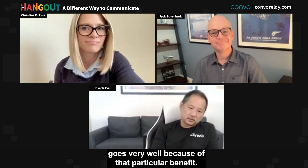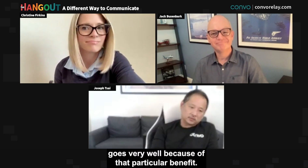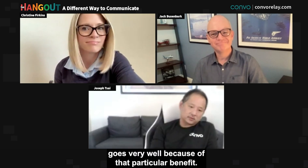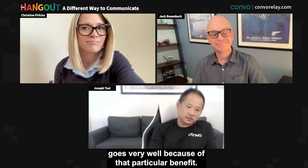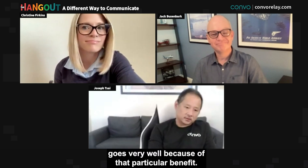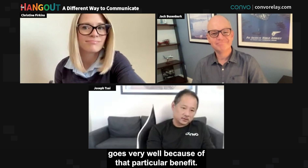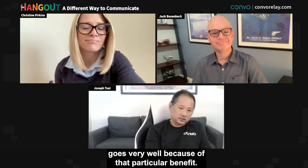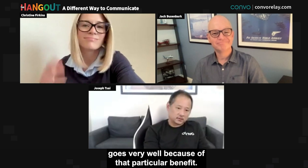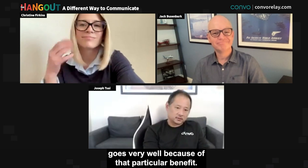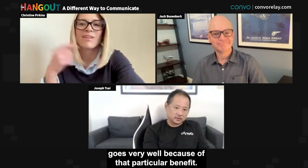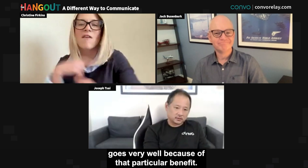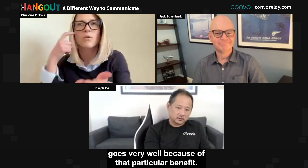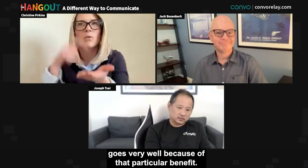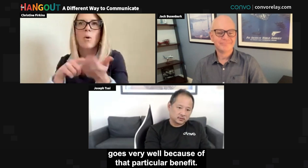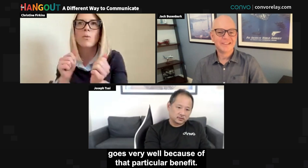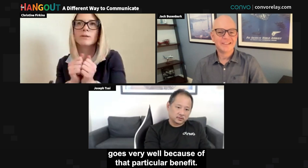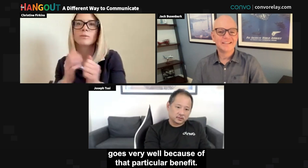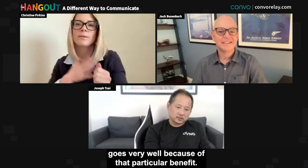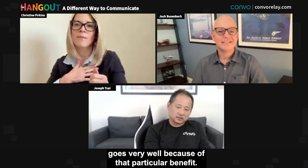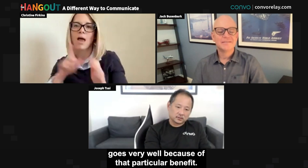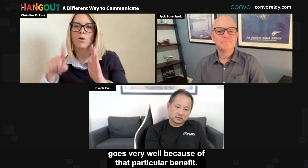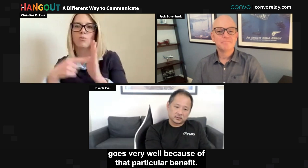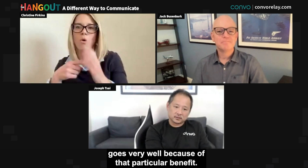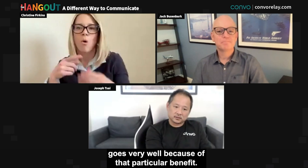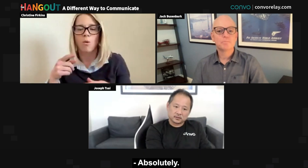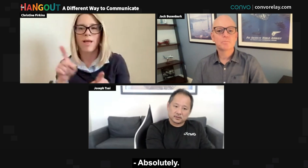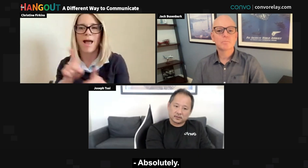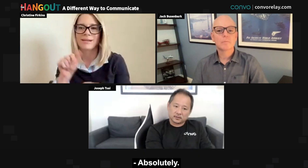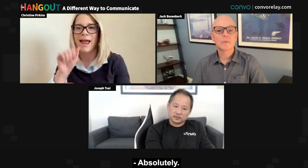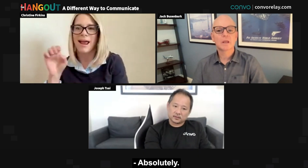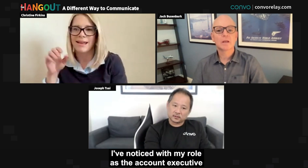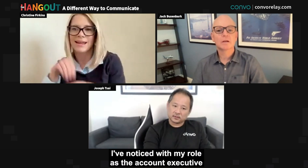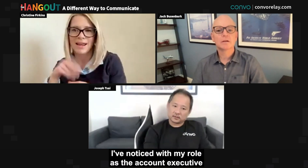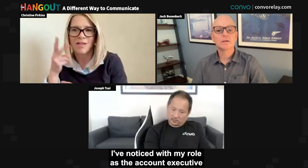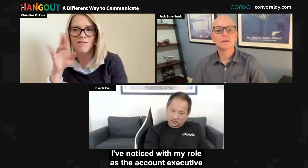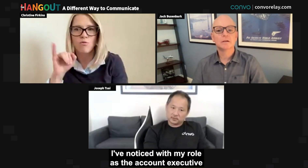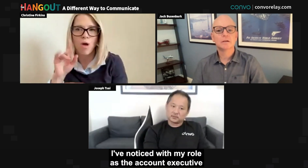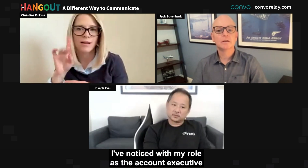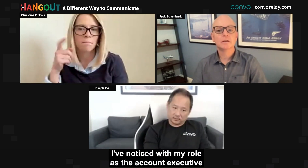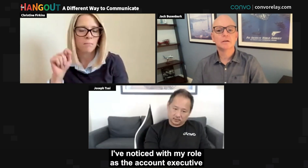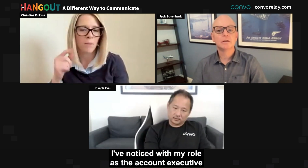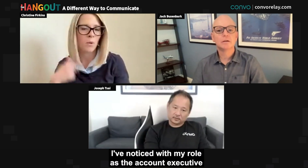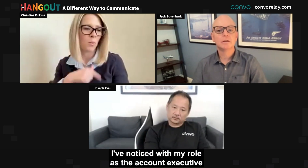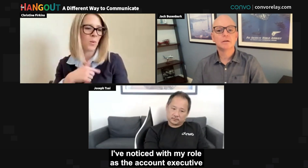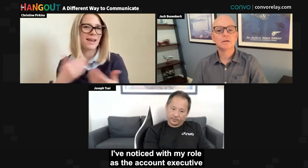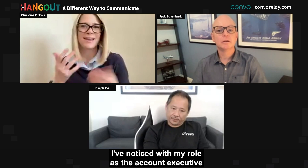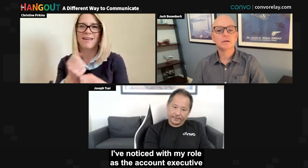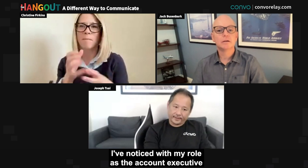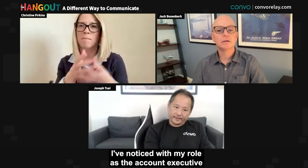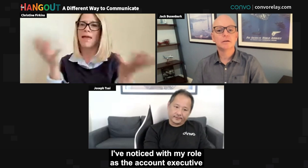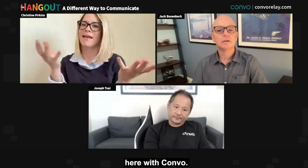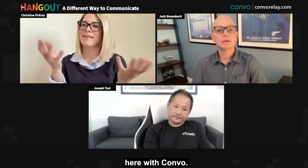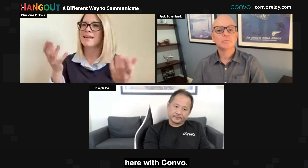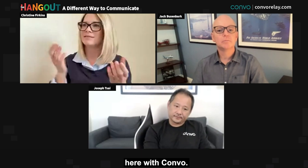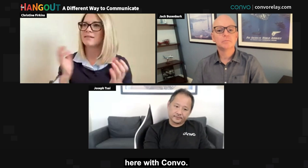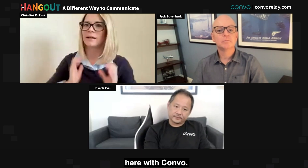goes very well because of that particular benefit. Absolutely. I've noticed with my role as the account executive here with